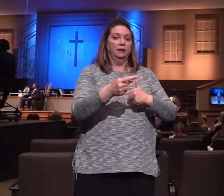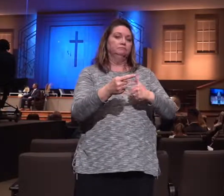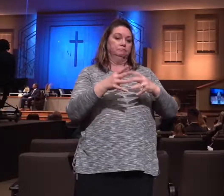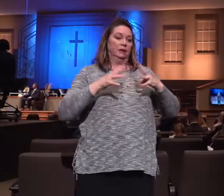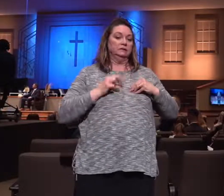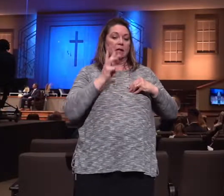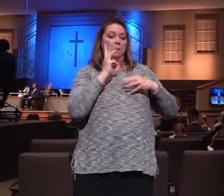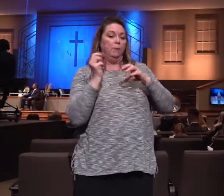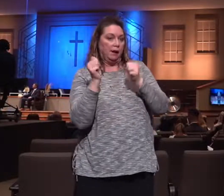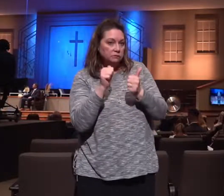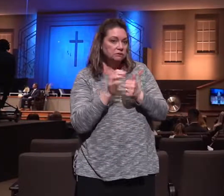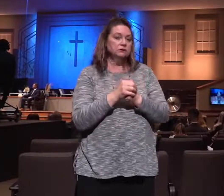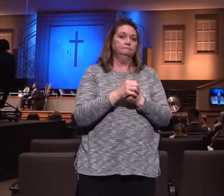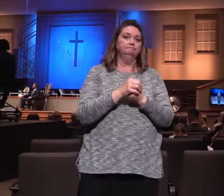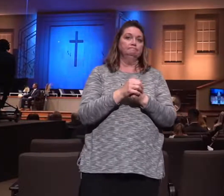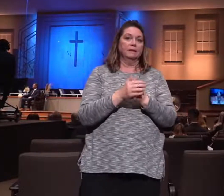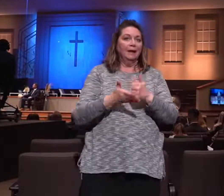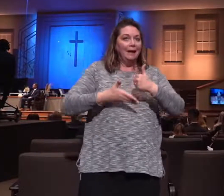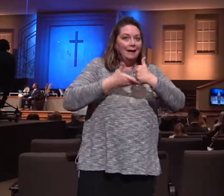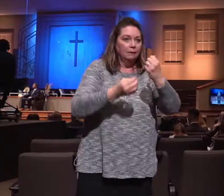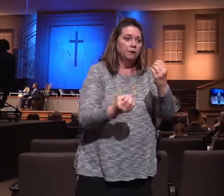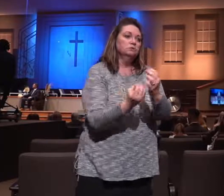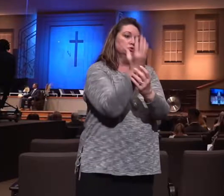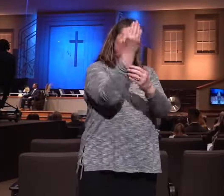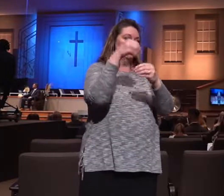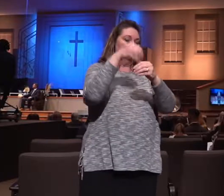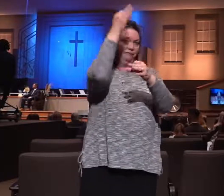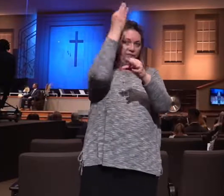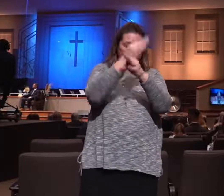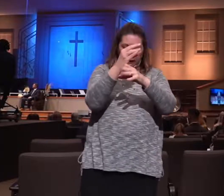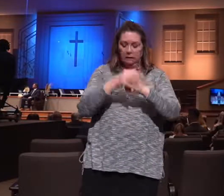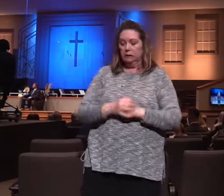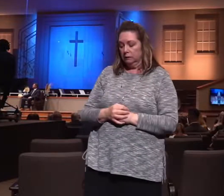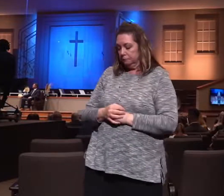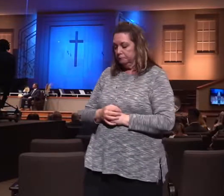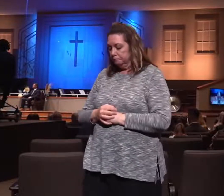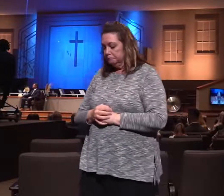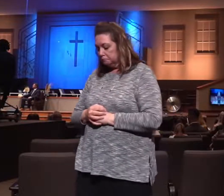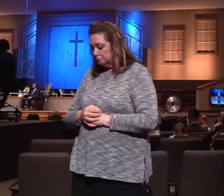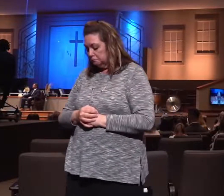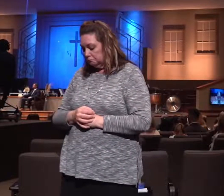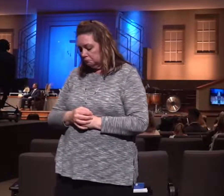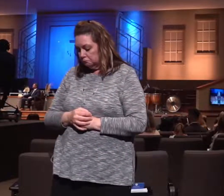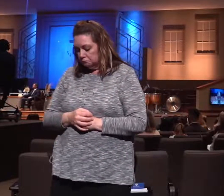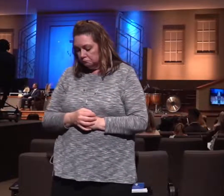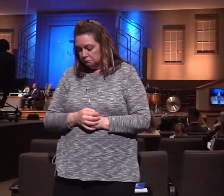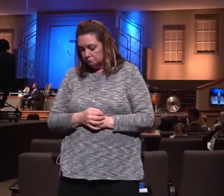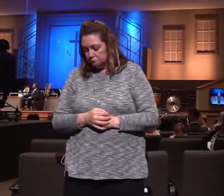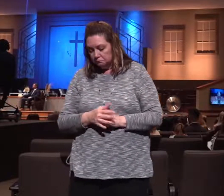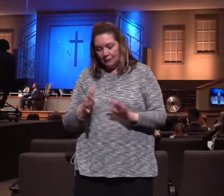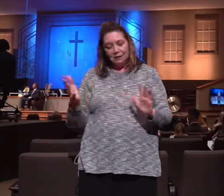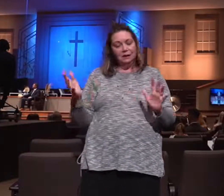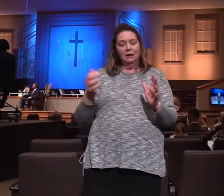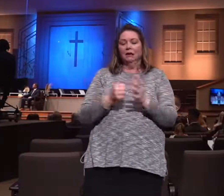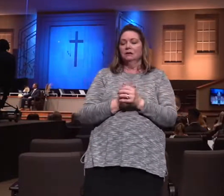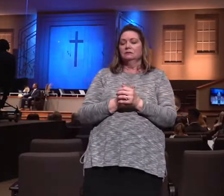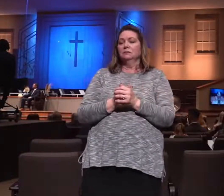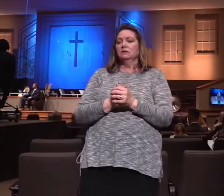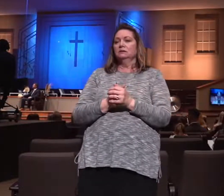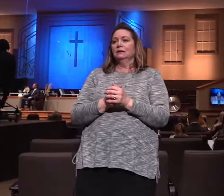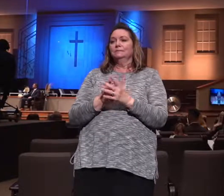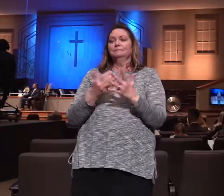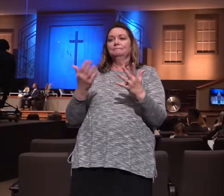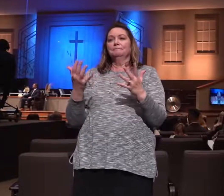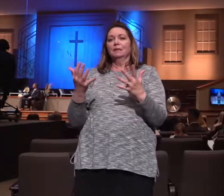God has done in that regard. Our Chinese ministry, I mentioned it on Sunday in the video, has been one of the really bright spots of what God